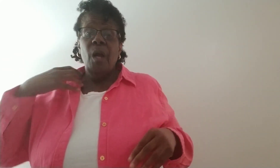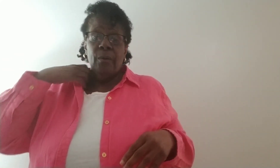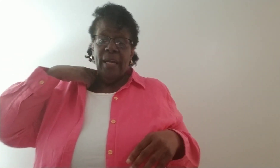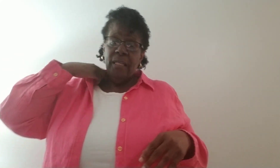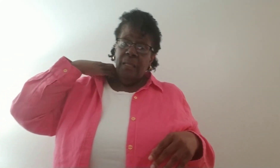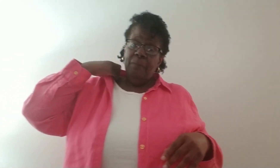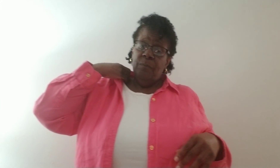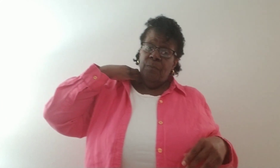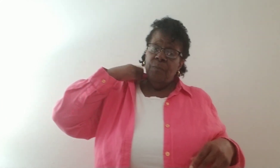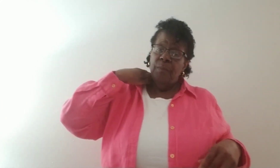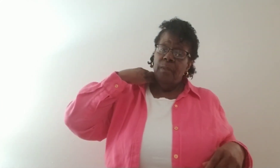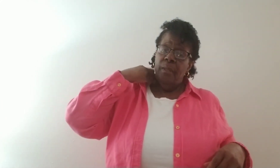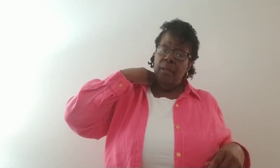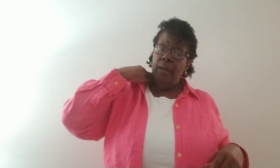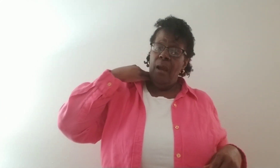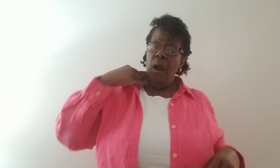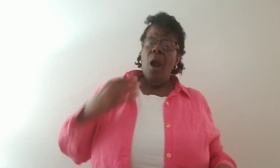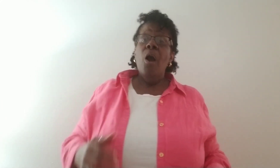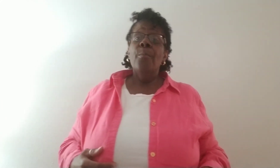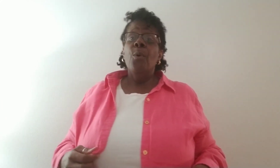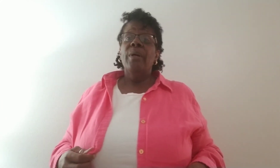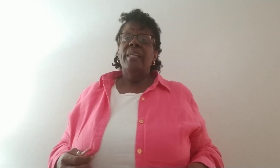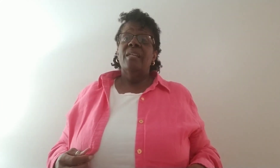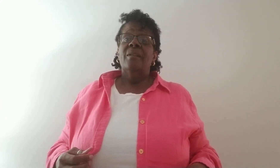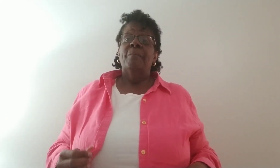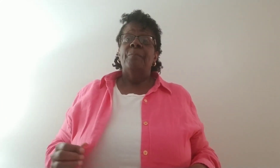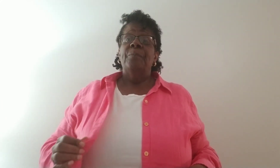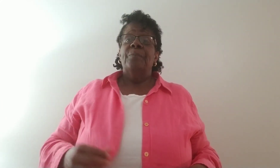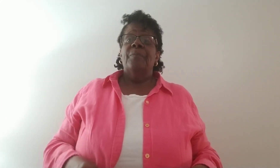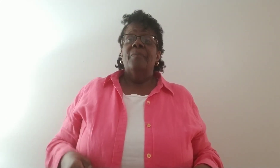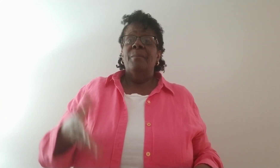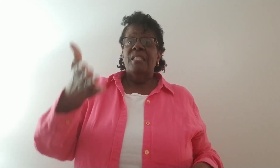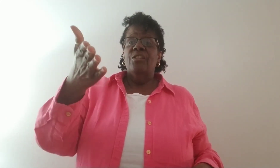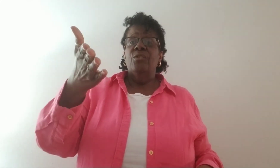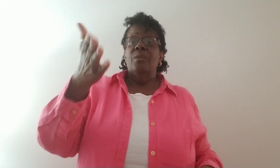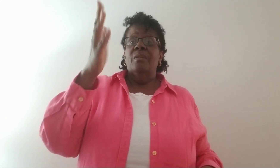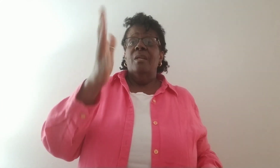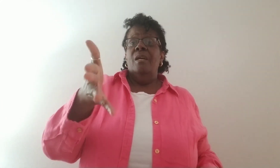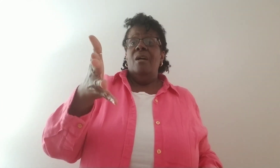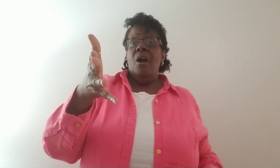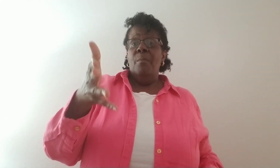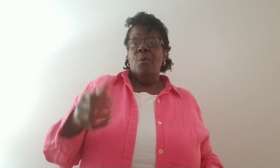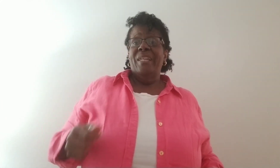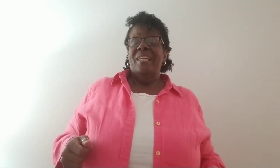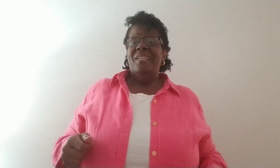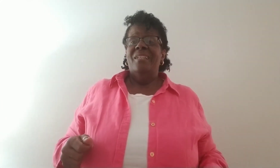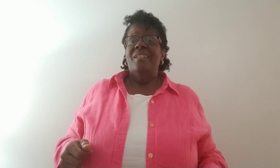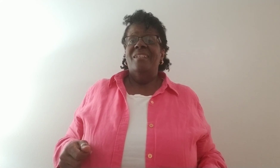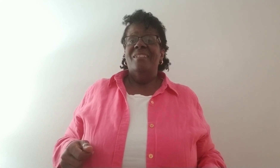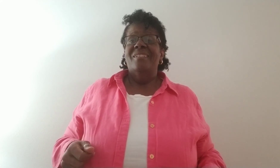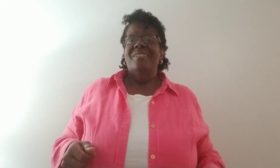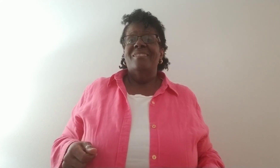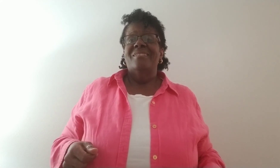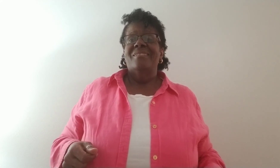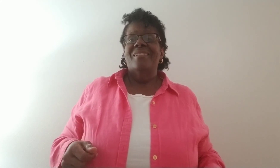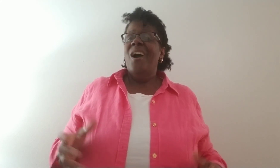right? All morning. Let me see you do it. All morning. I'll wait.